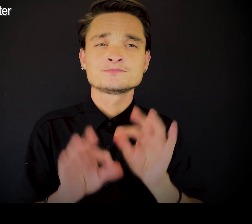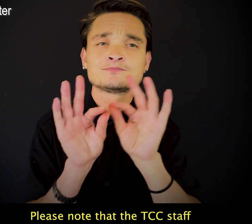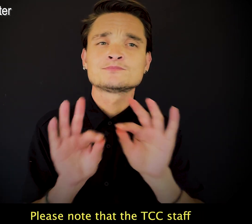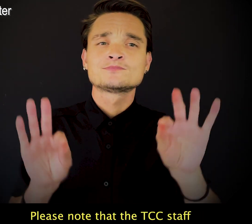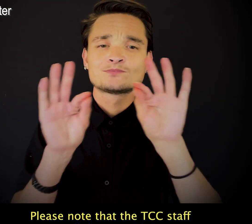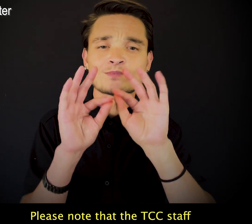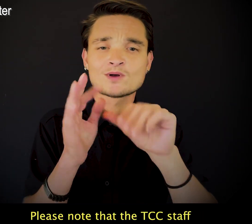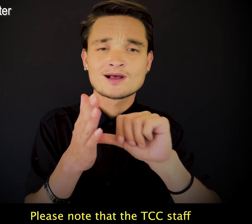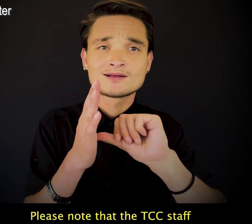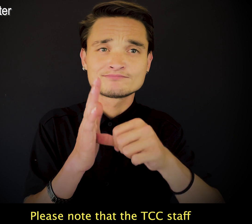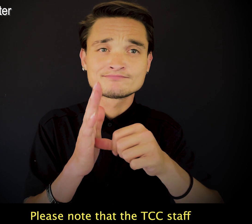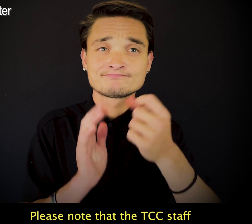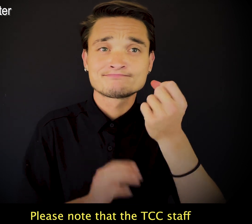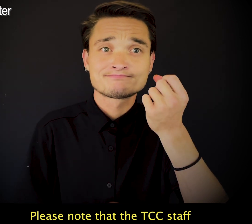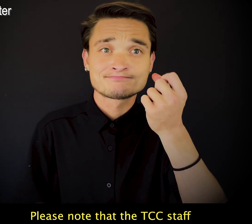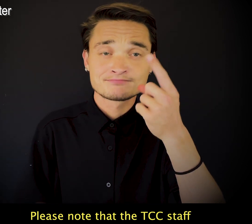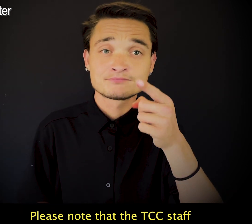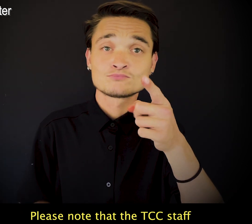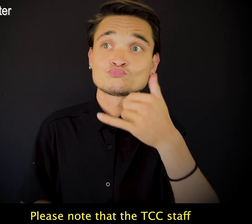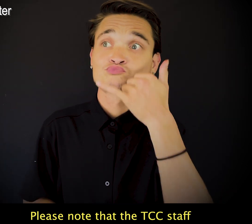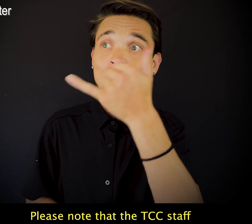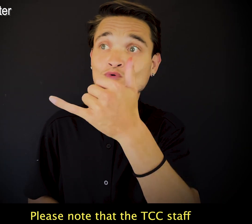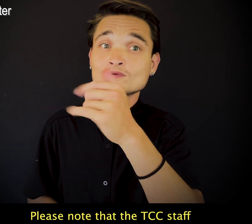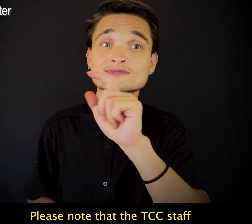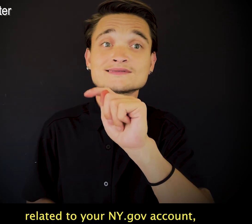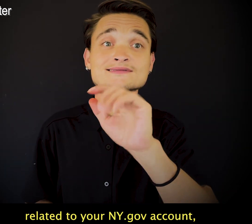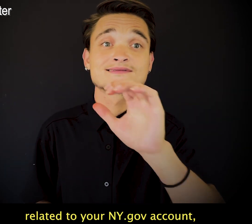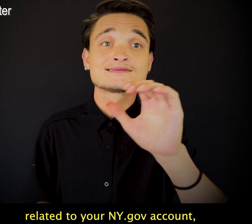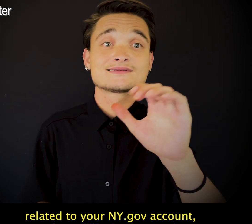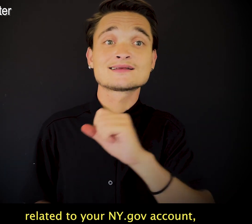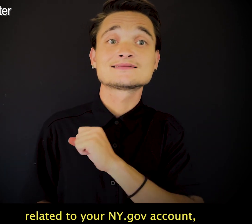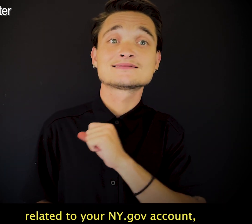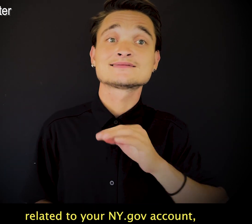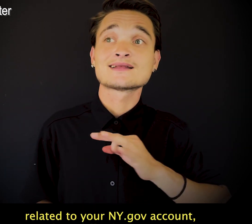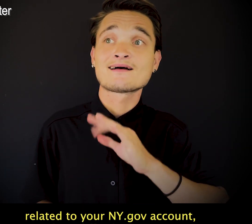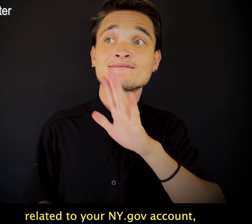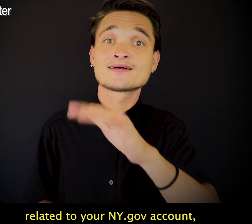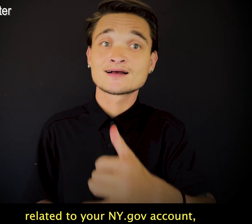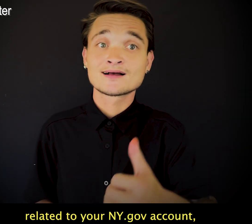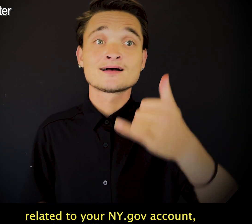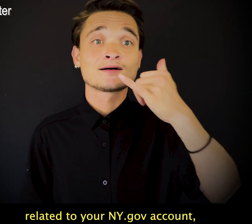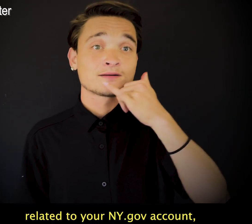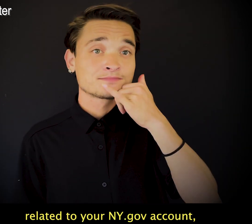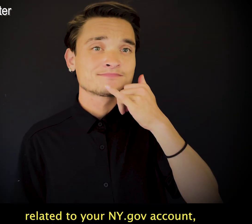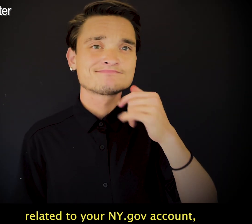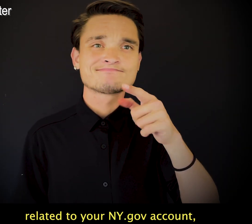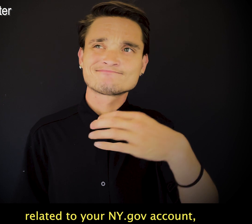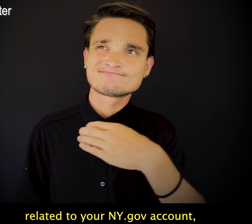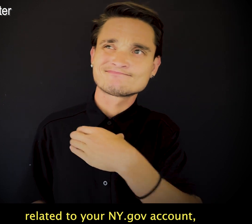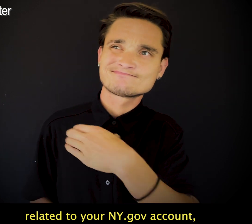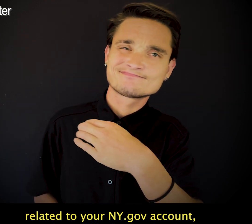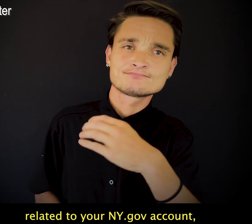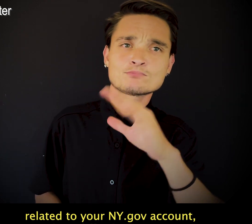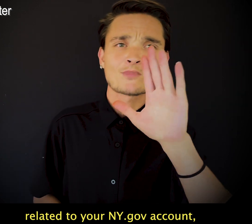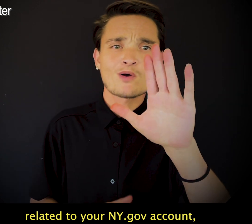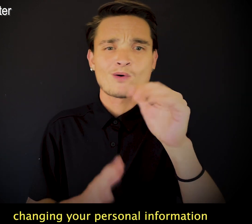Please note that the TCC staff cannot help you with issues related to your ny.gov account, such as difficulty logging in,